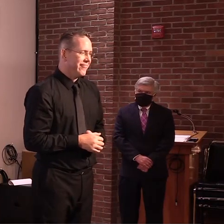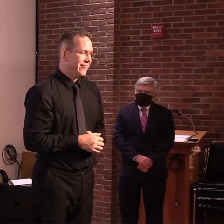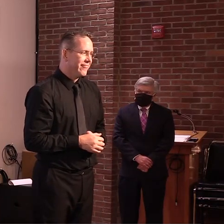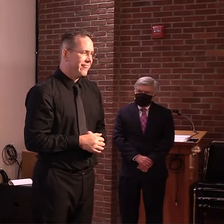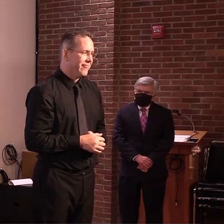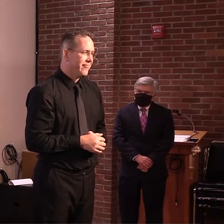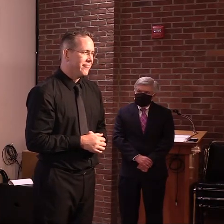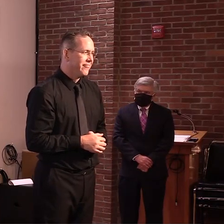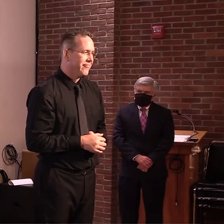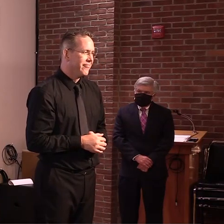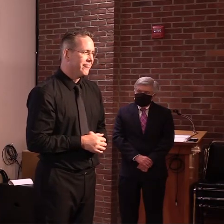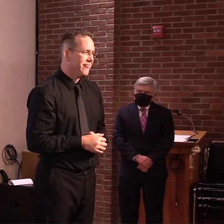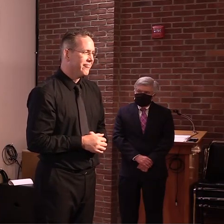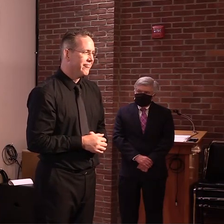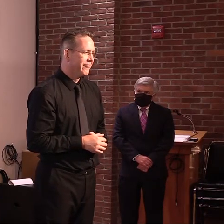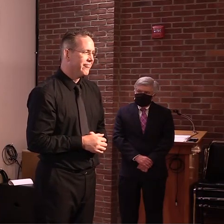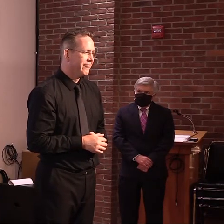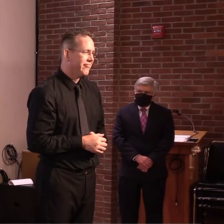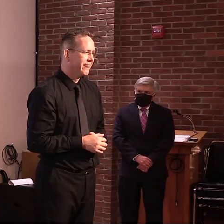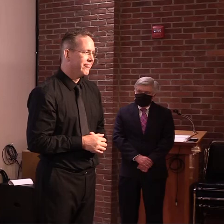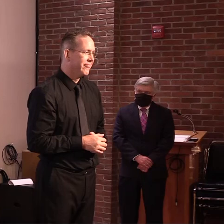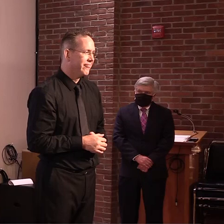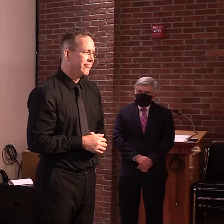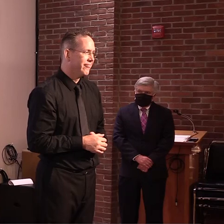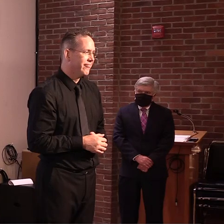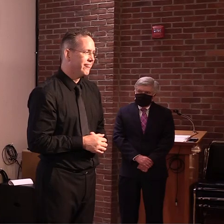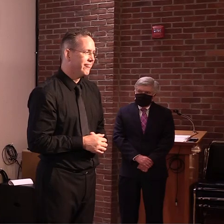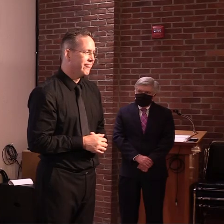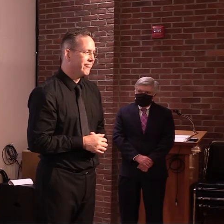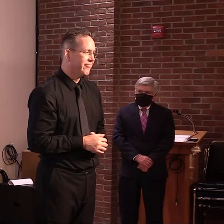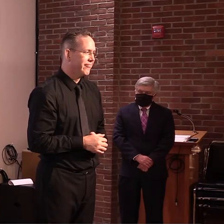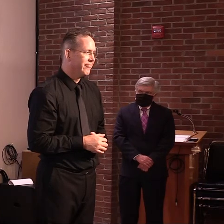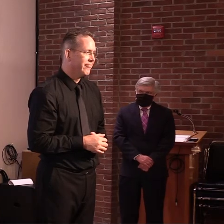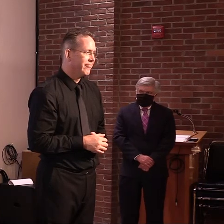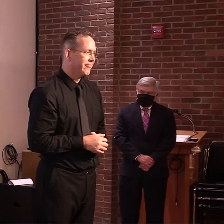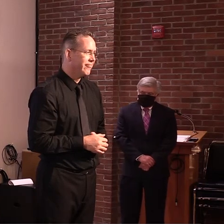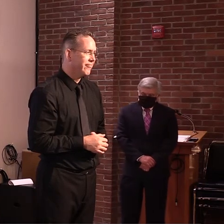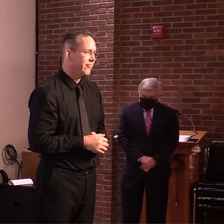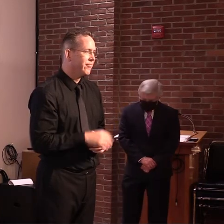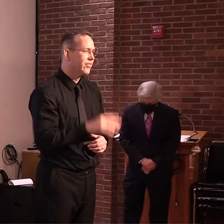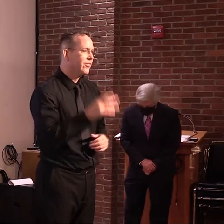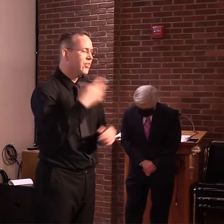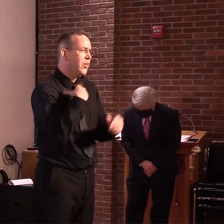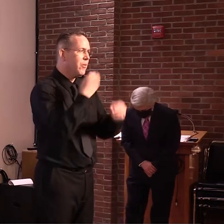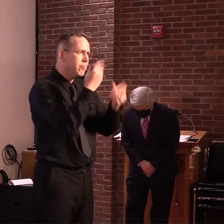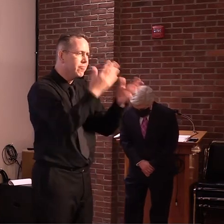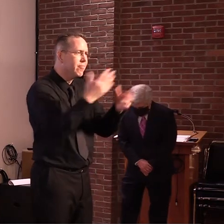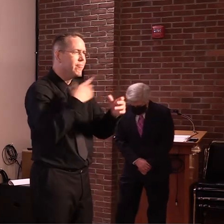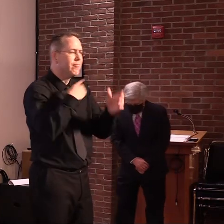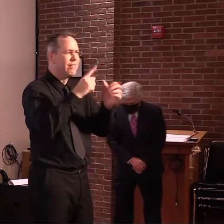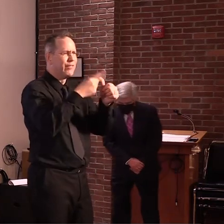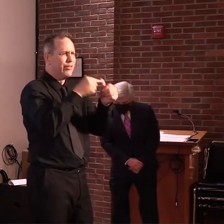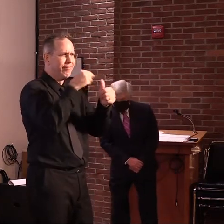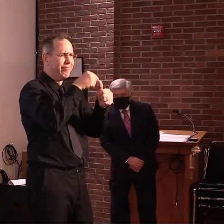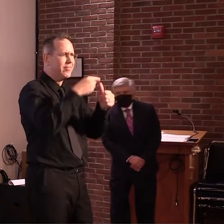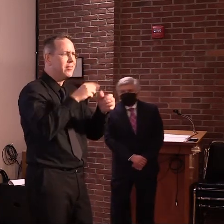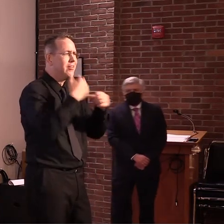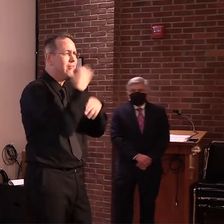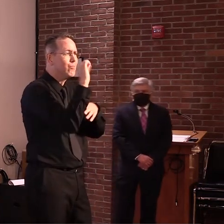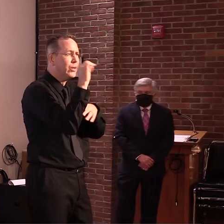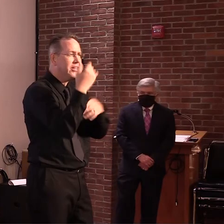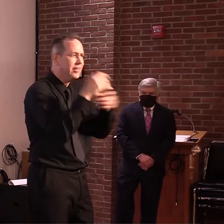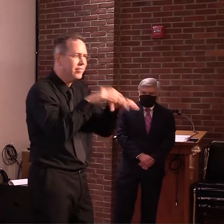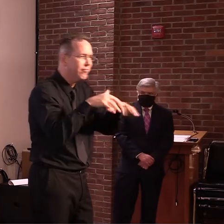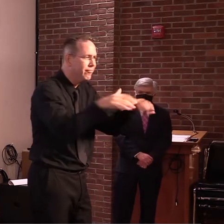and congratulate them, because every time I see footage on TV or pictures in a paper, I'm amazed